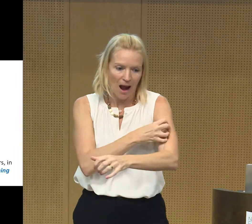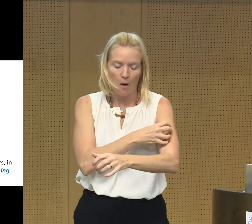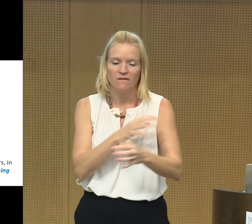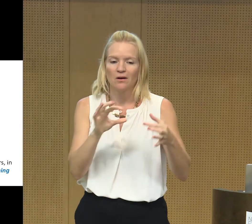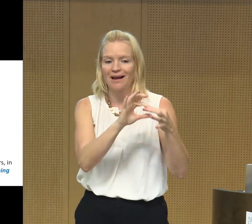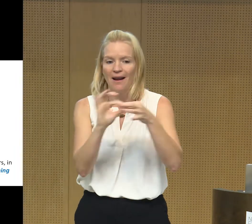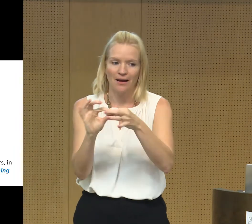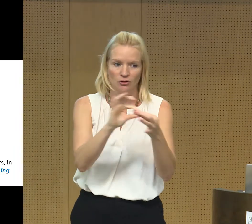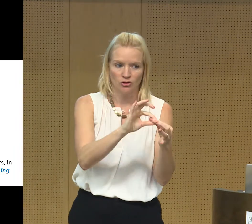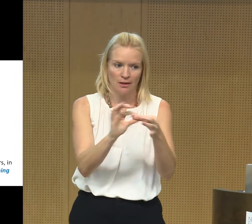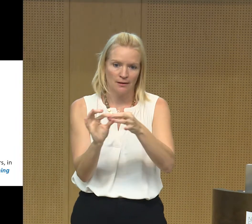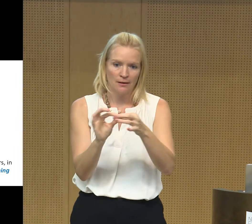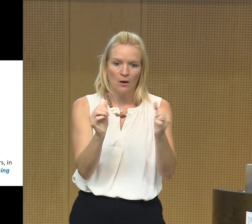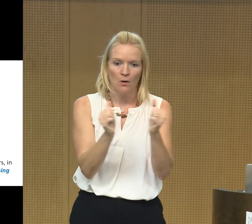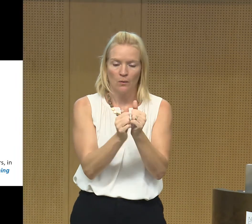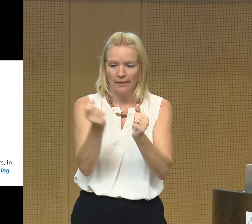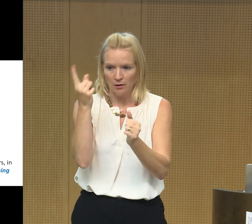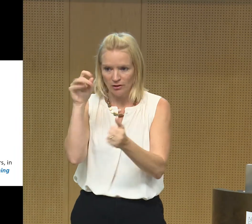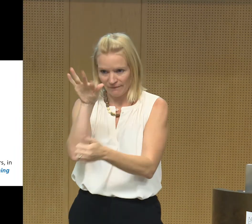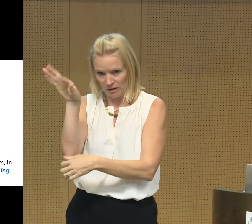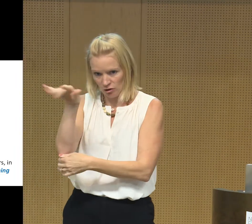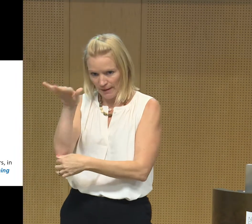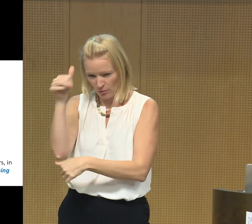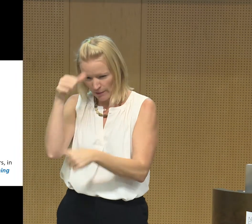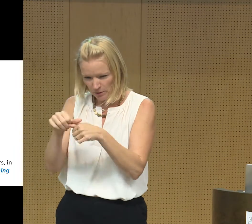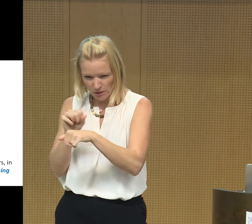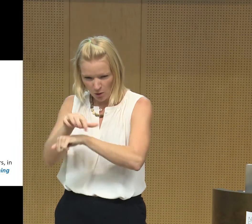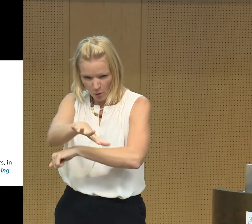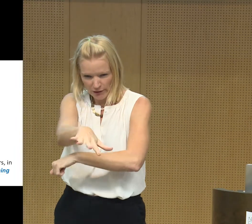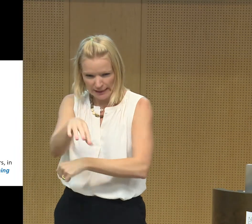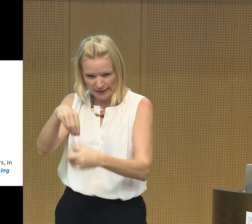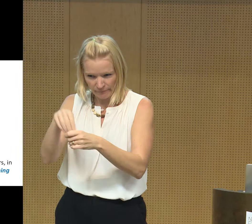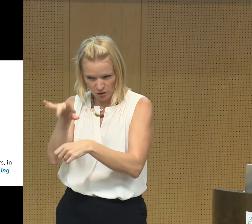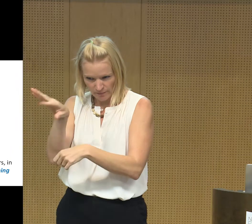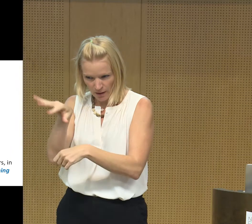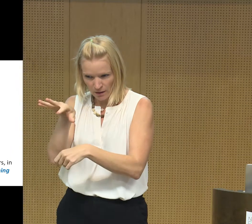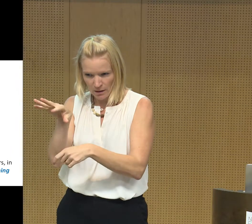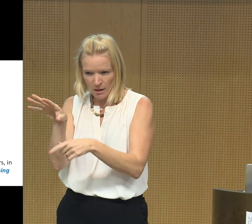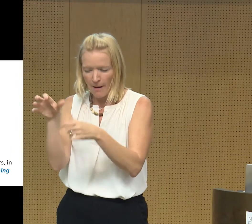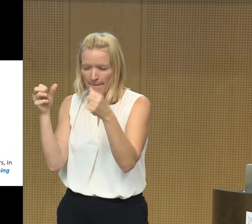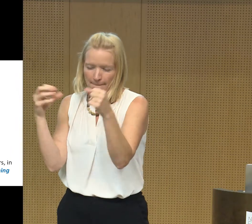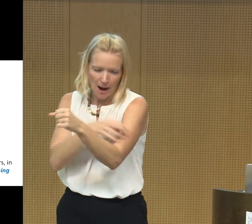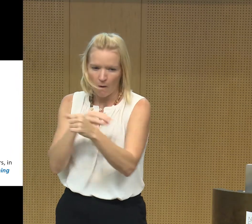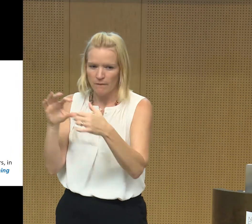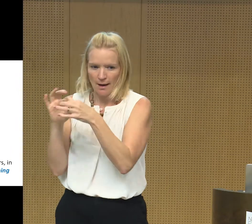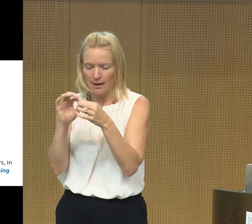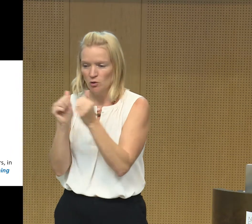is showing a powerful connection. Remember the fingerspelling sonority?